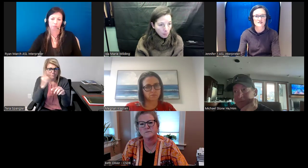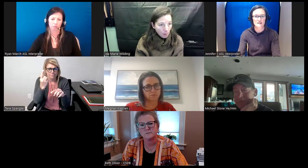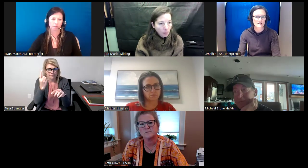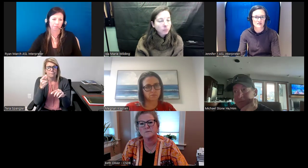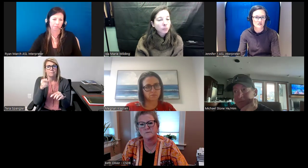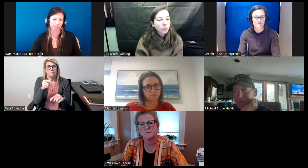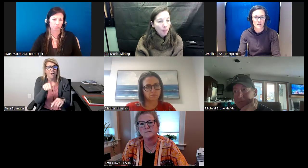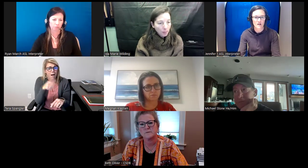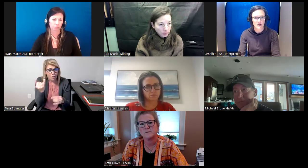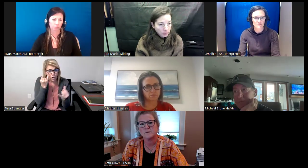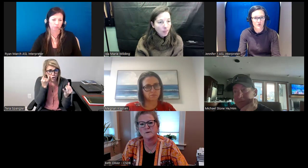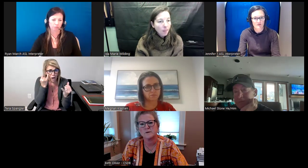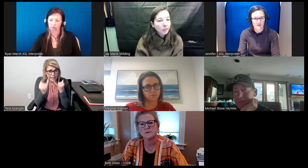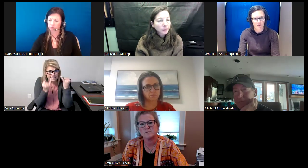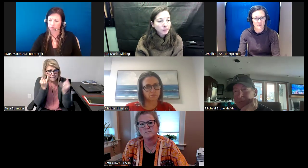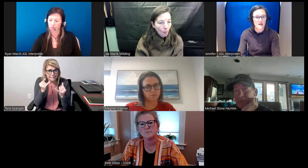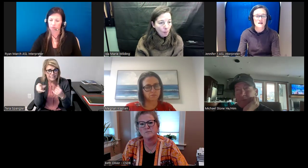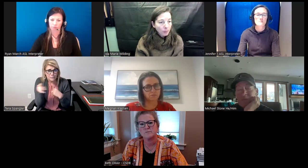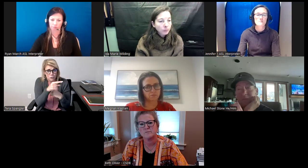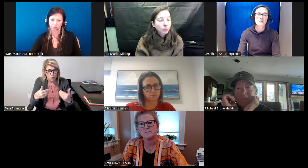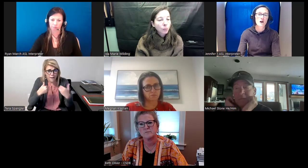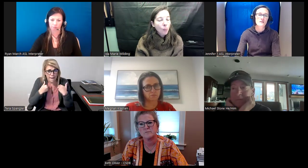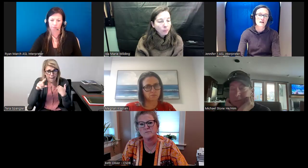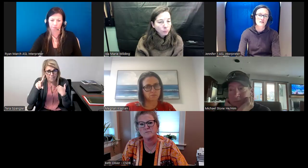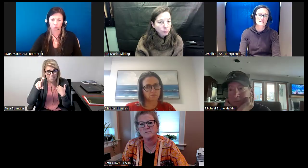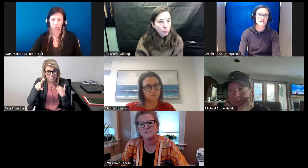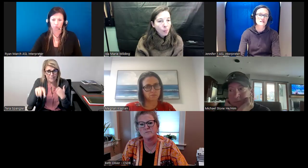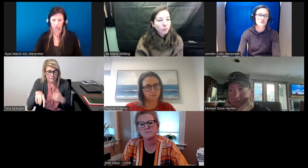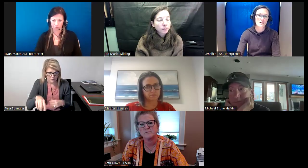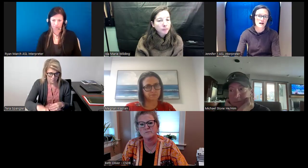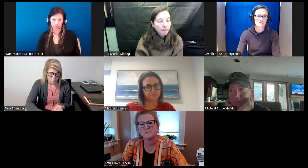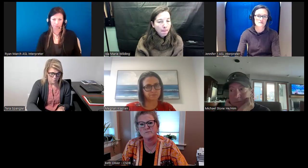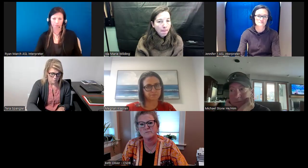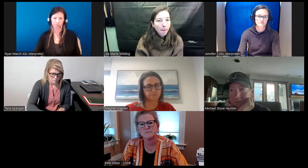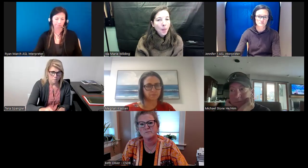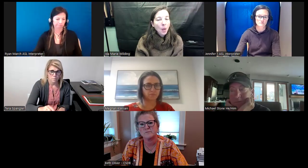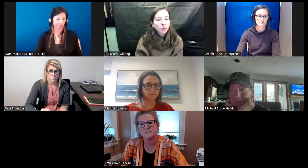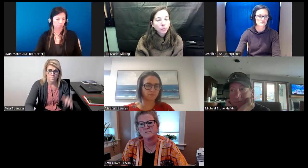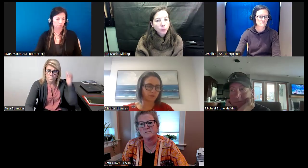additional percentage on top, whatever that would be. But are there other ideas that you all have?